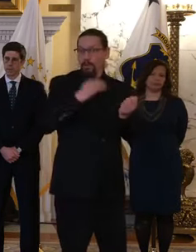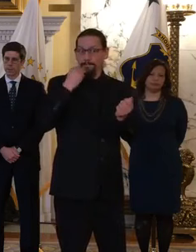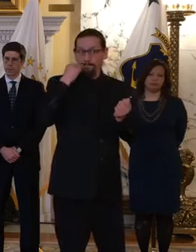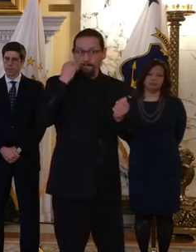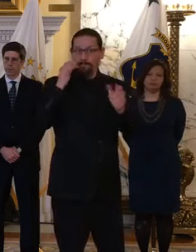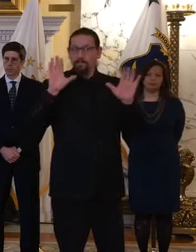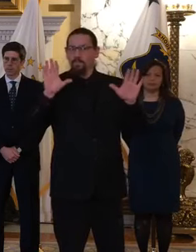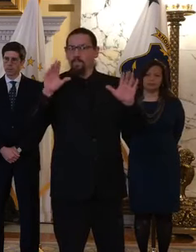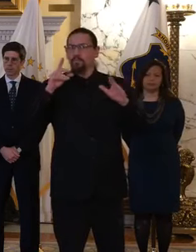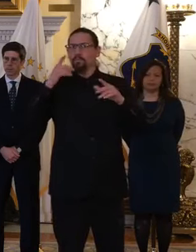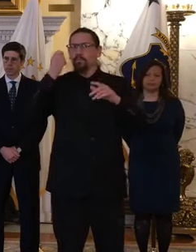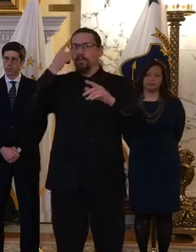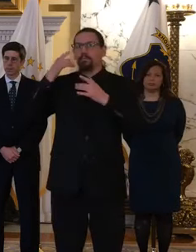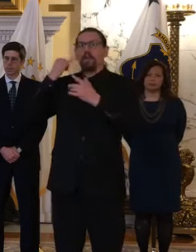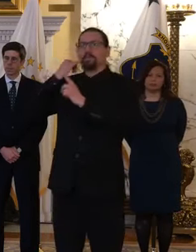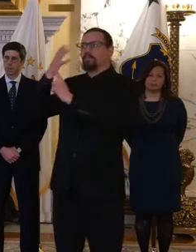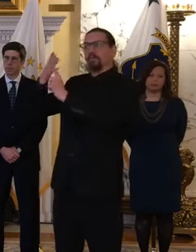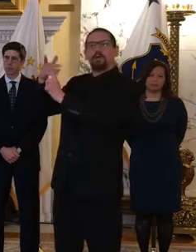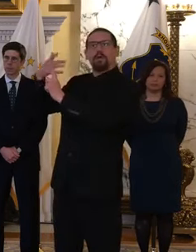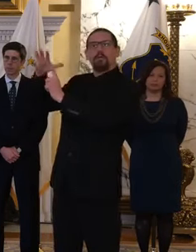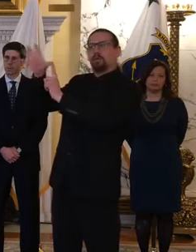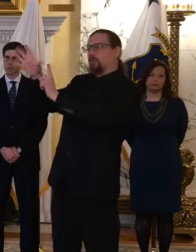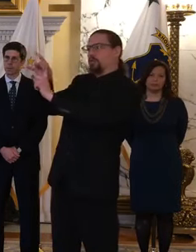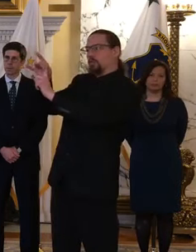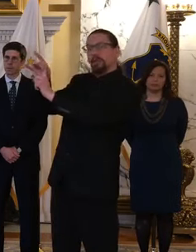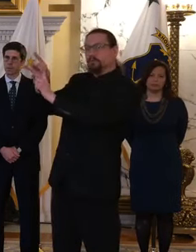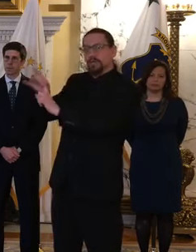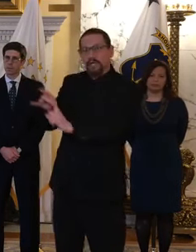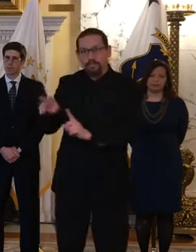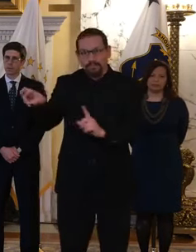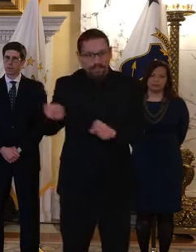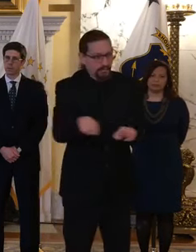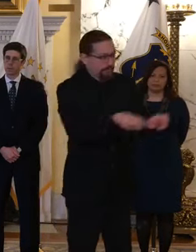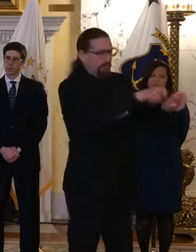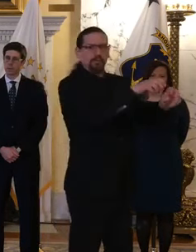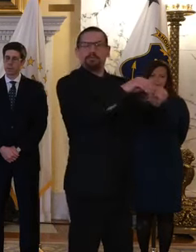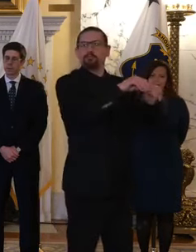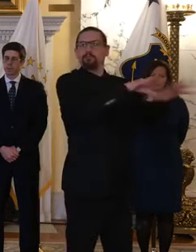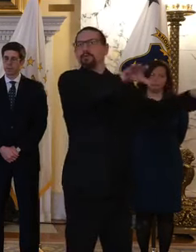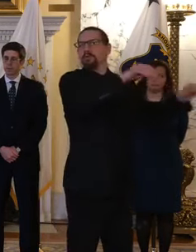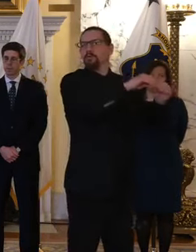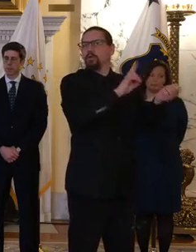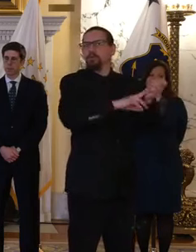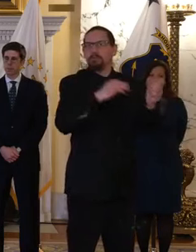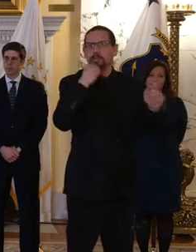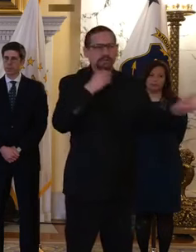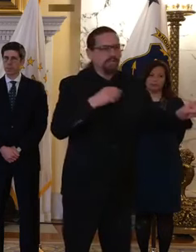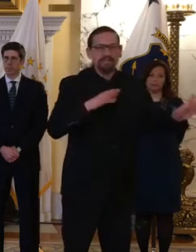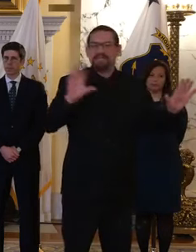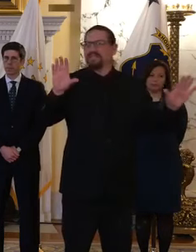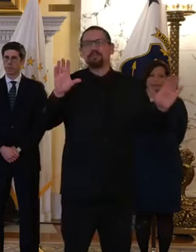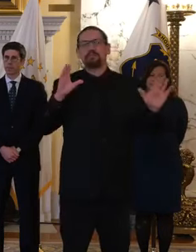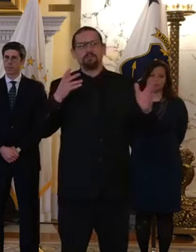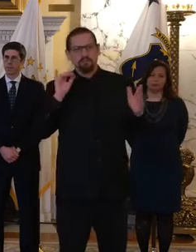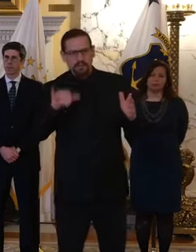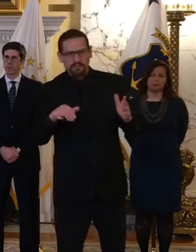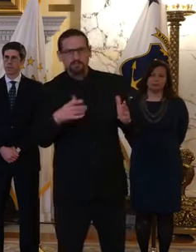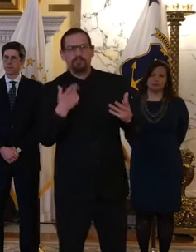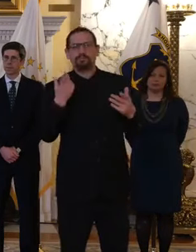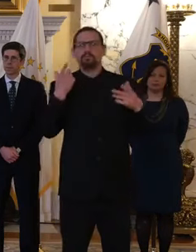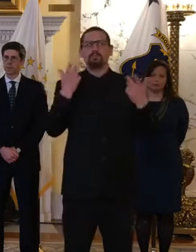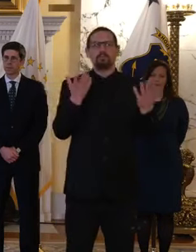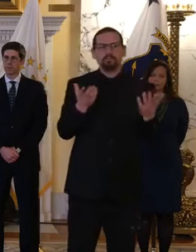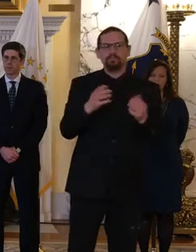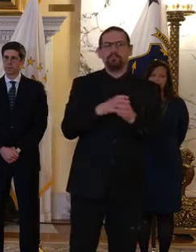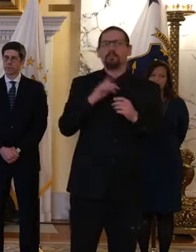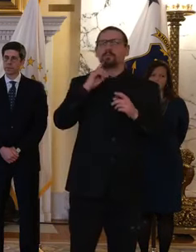We're also looking at environmental cleaning. It's critical for nursing homes and